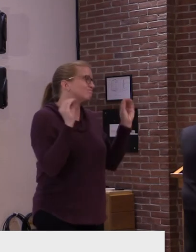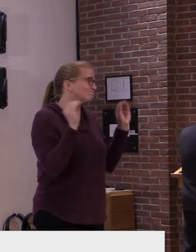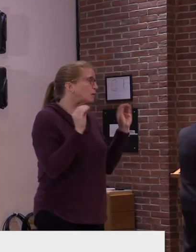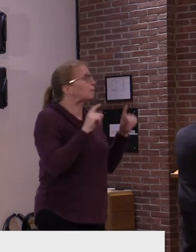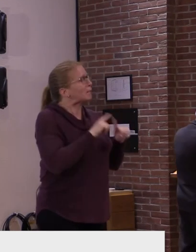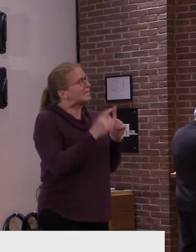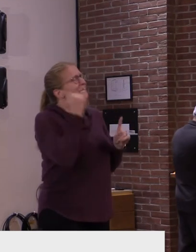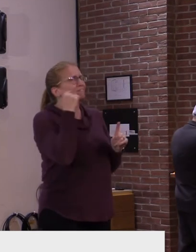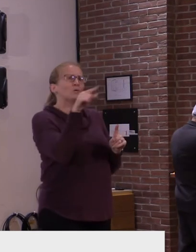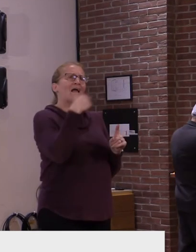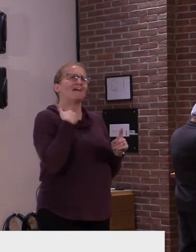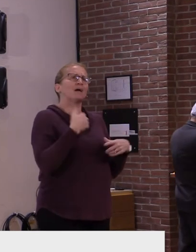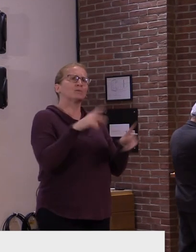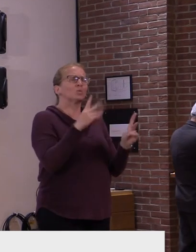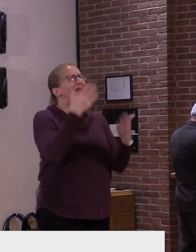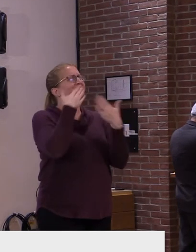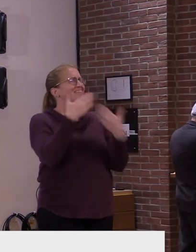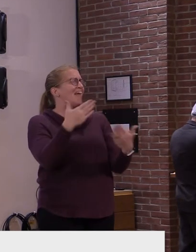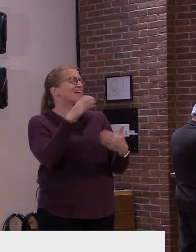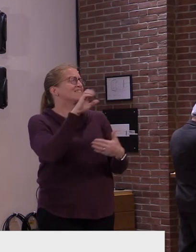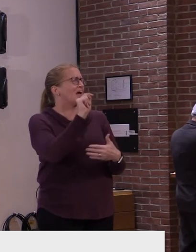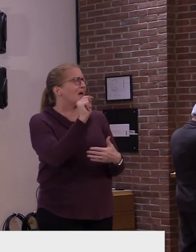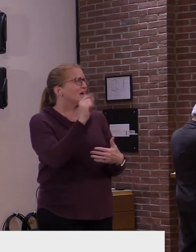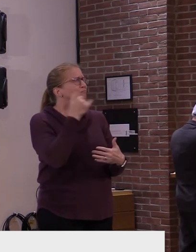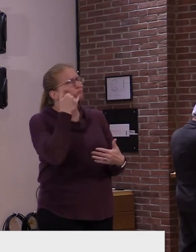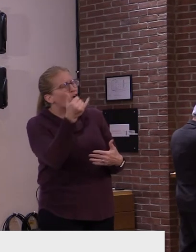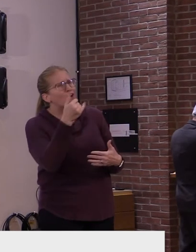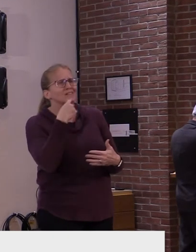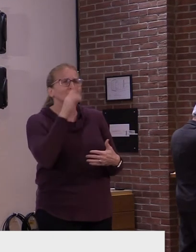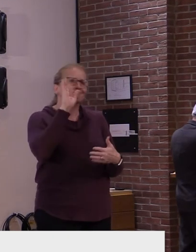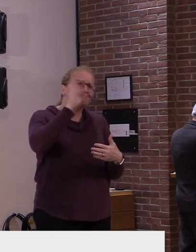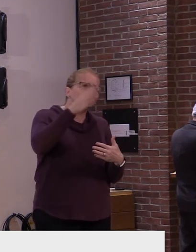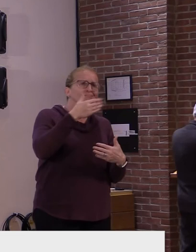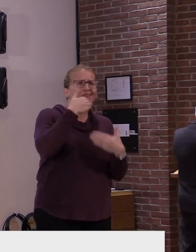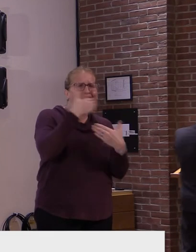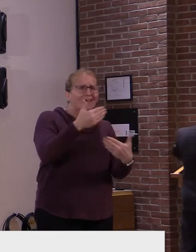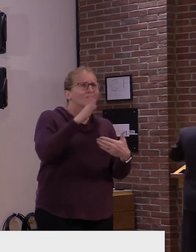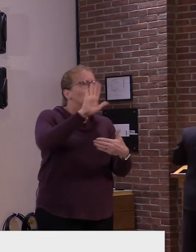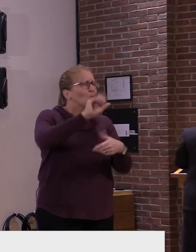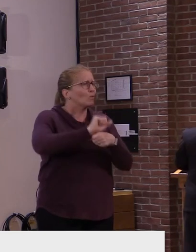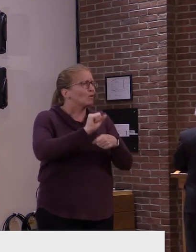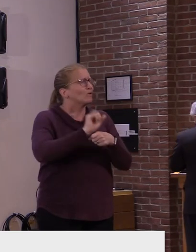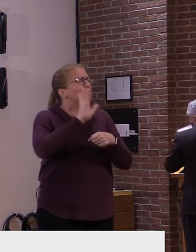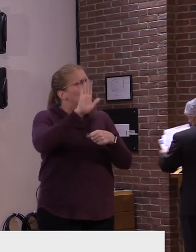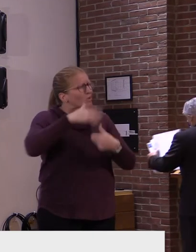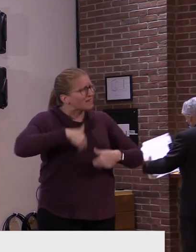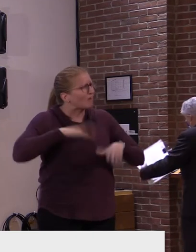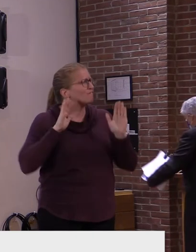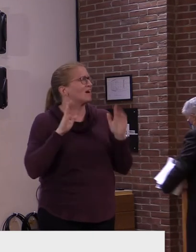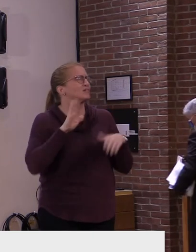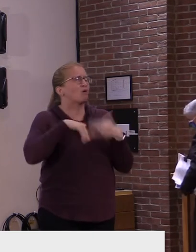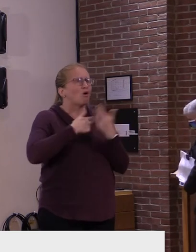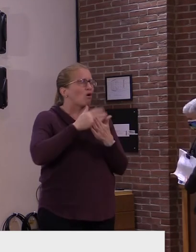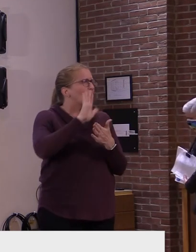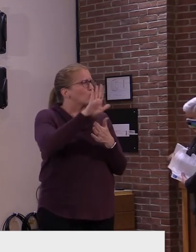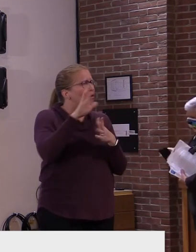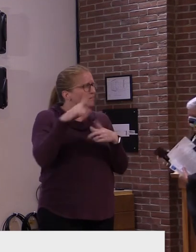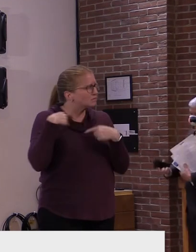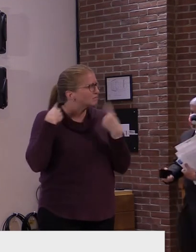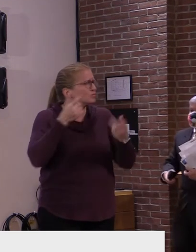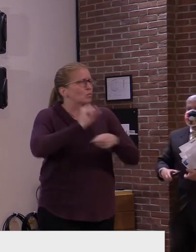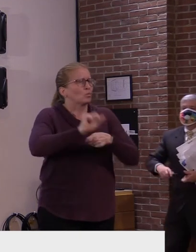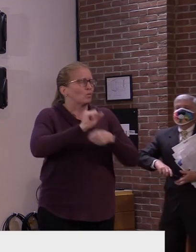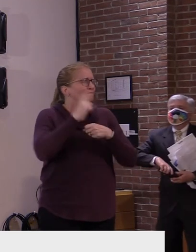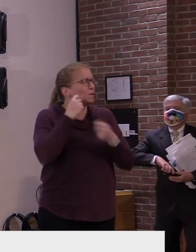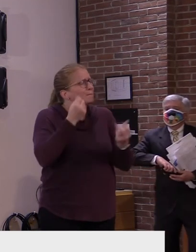vet something as simple as just reaching out and thanking them for all their sacrifices all they've done for us over these many